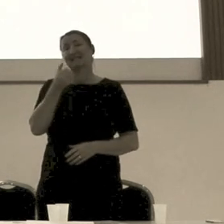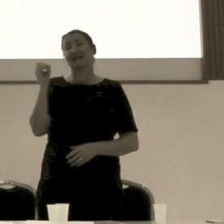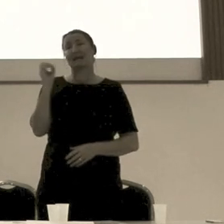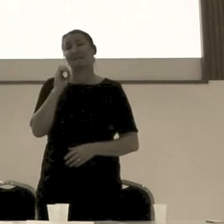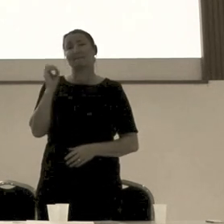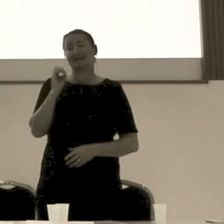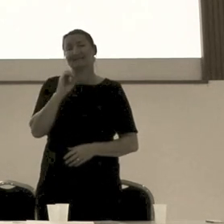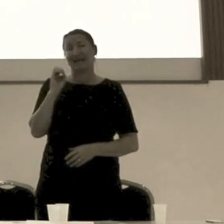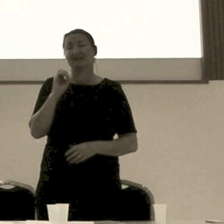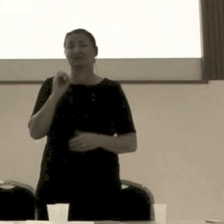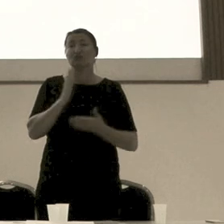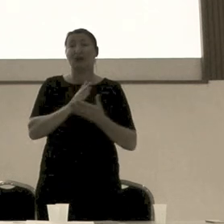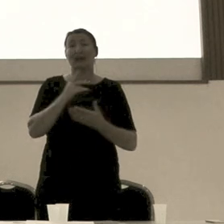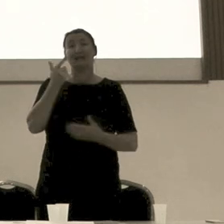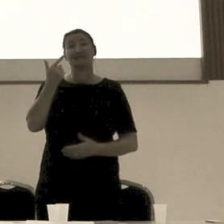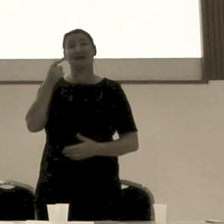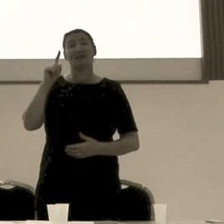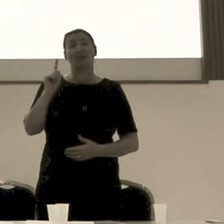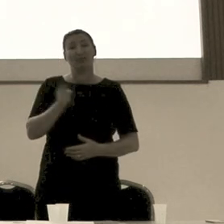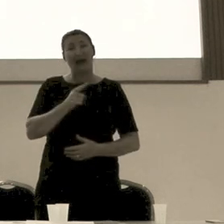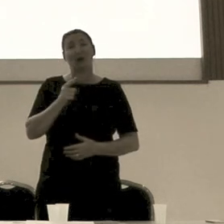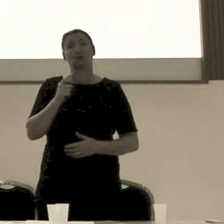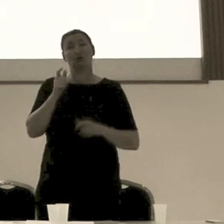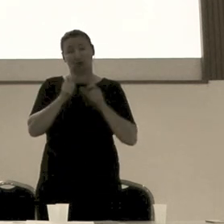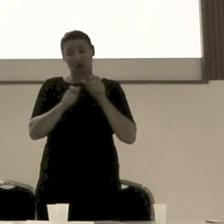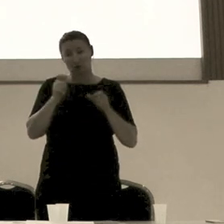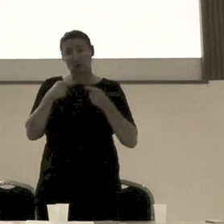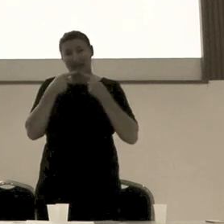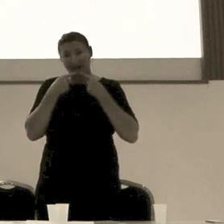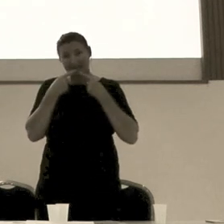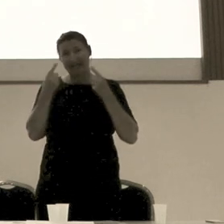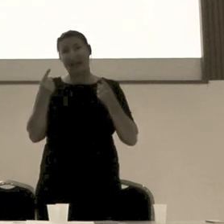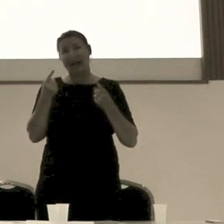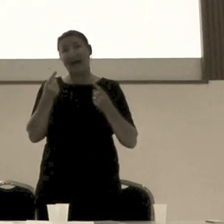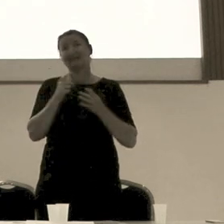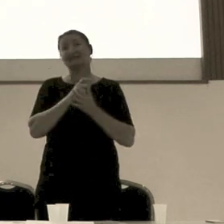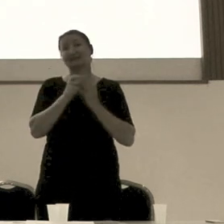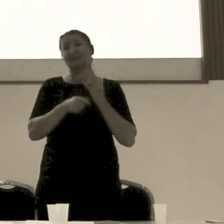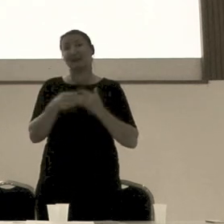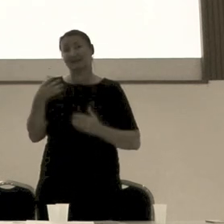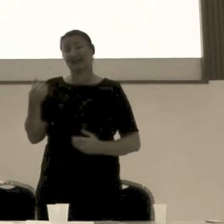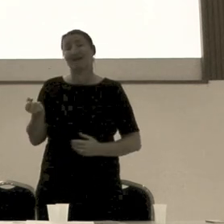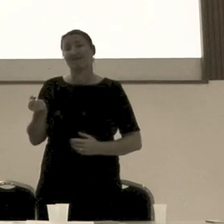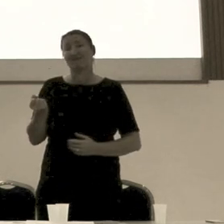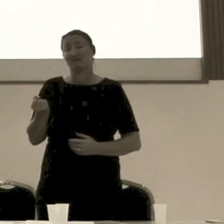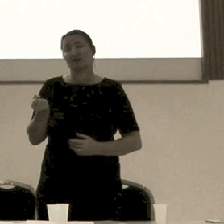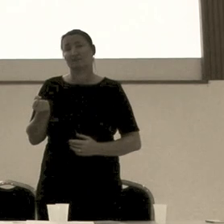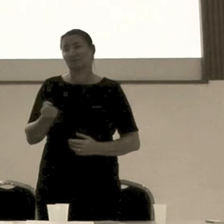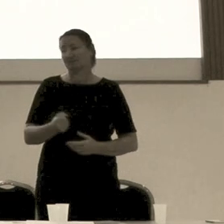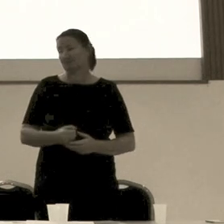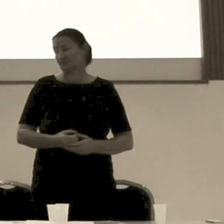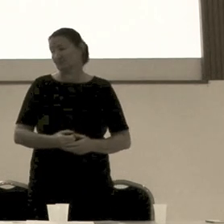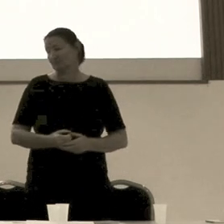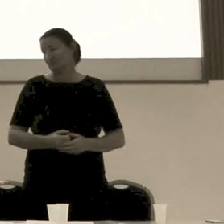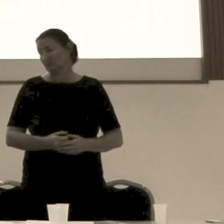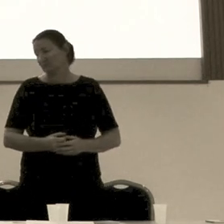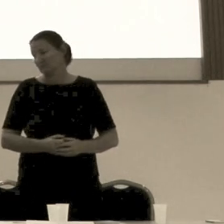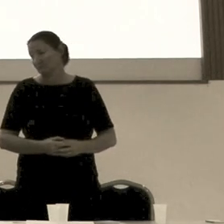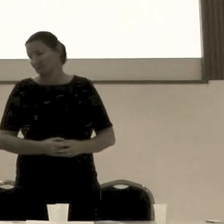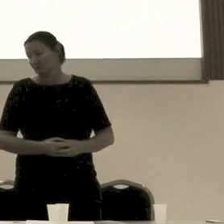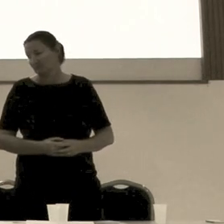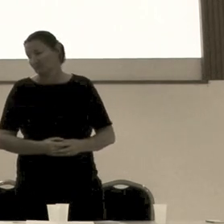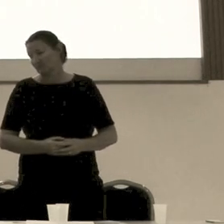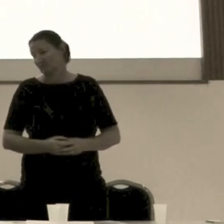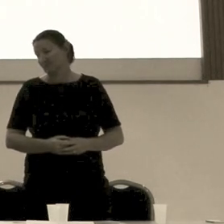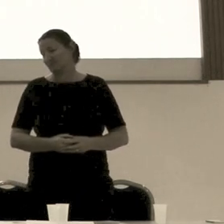over 7,000 students at UCL have declared having one or more disabilities. Well, UCL has a history of